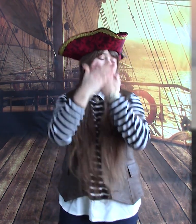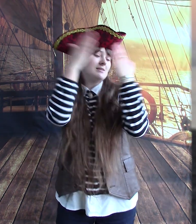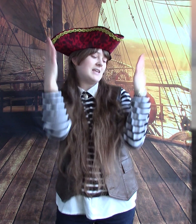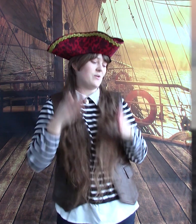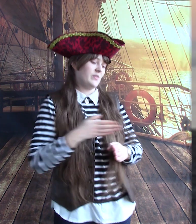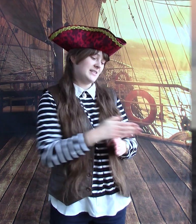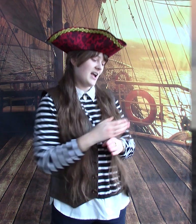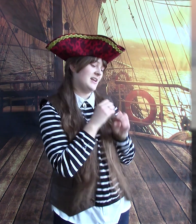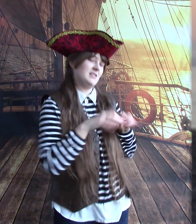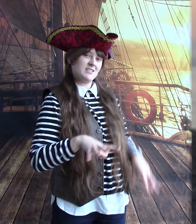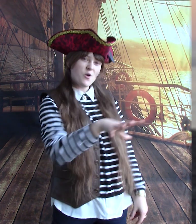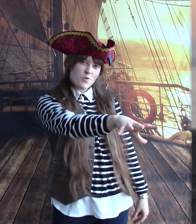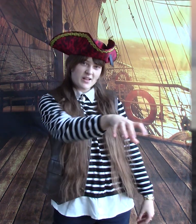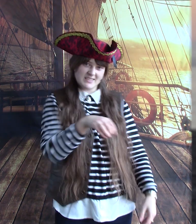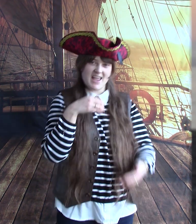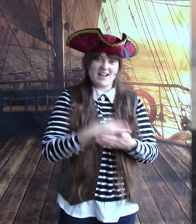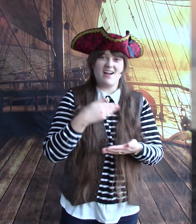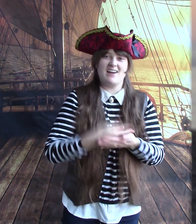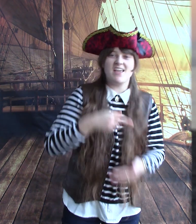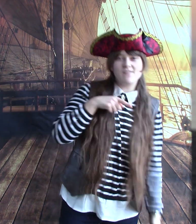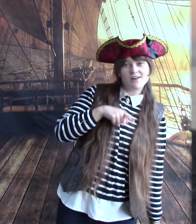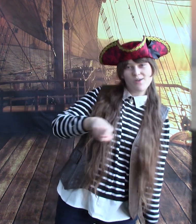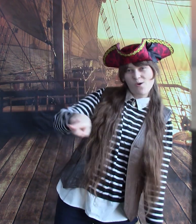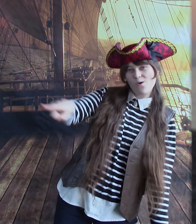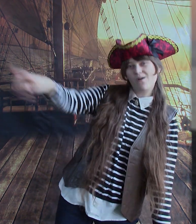day when the tonguing is done we'll take a leave and go